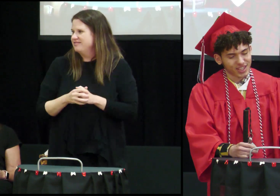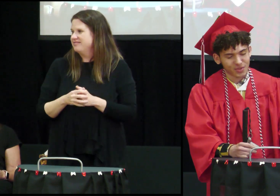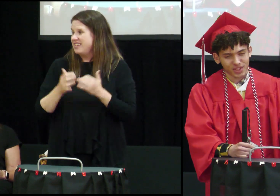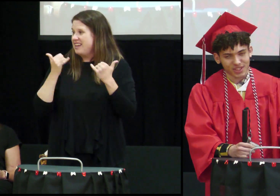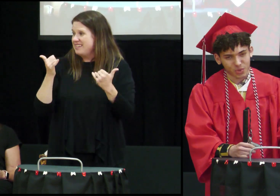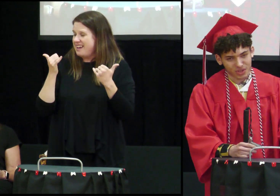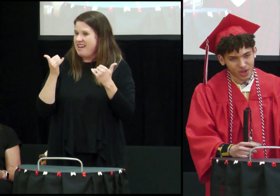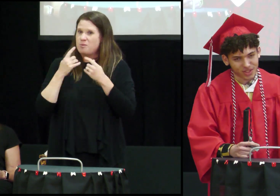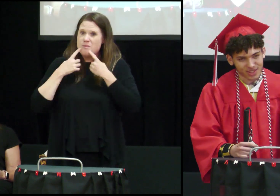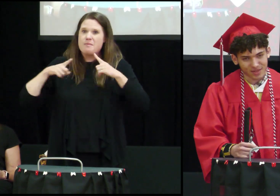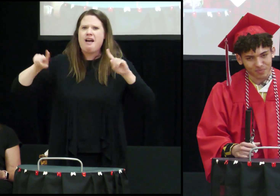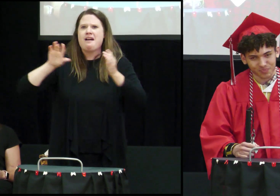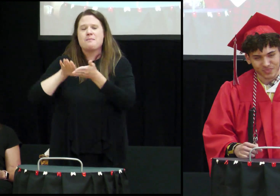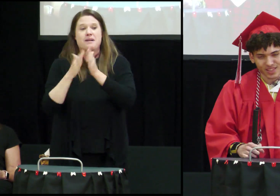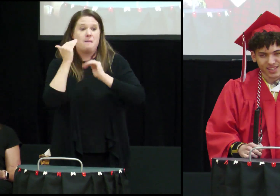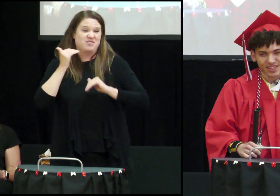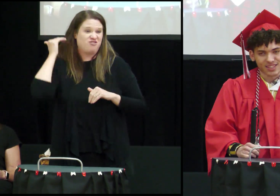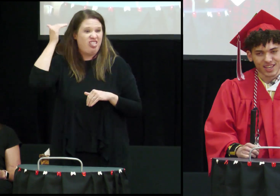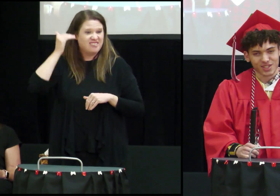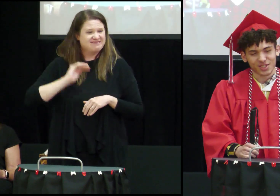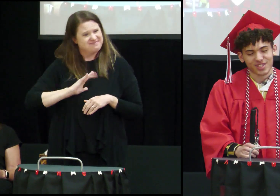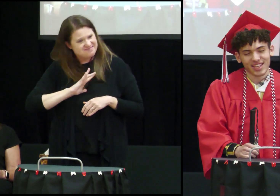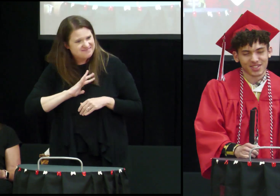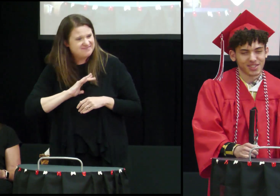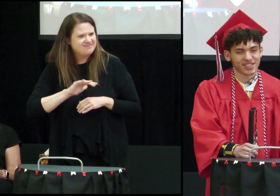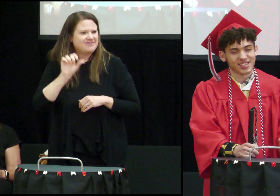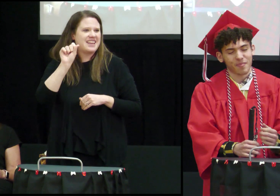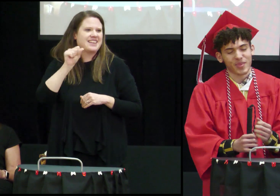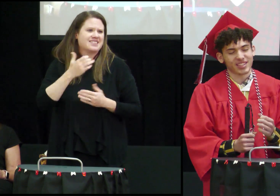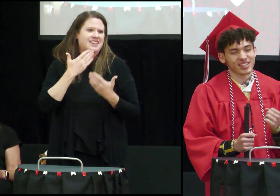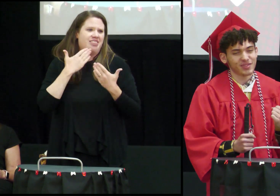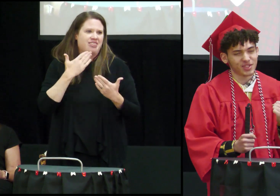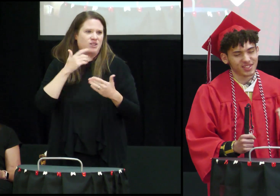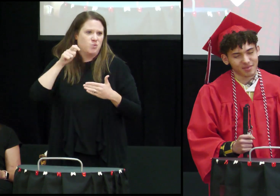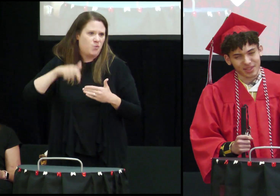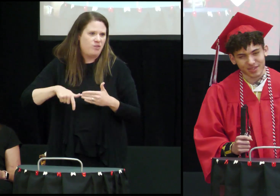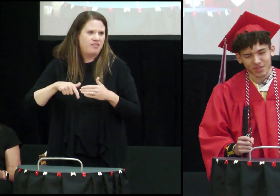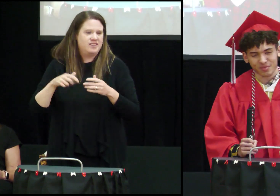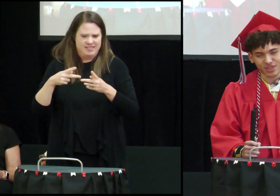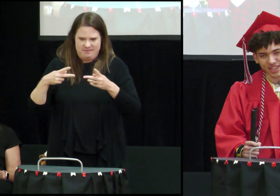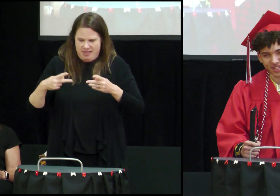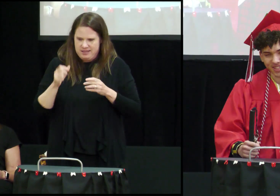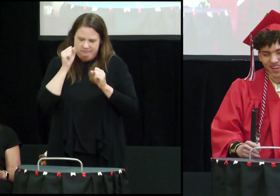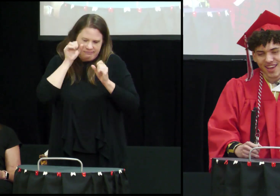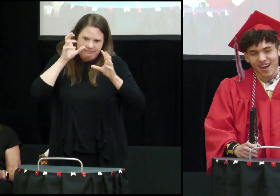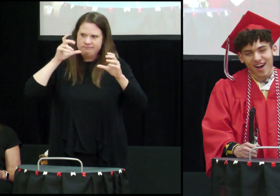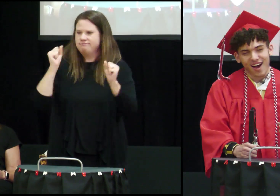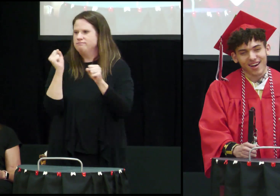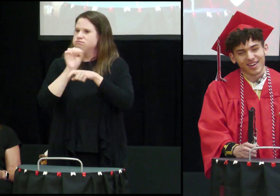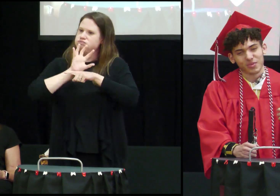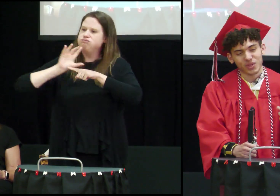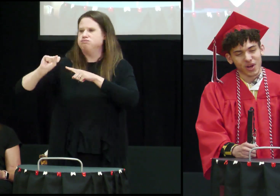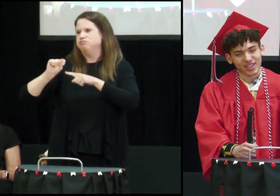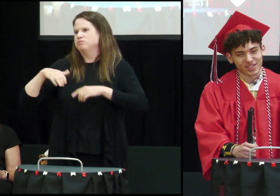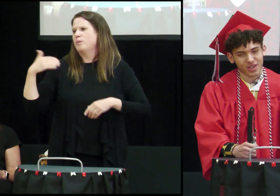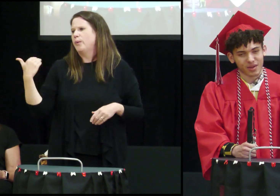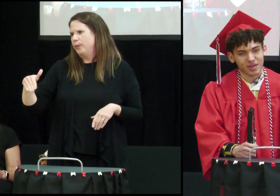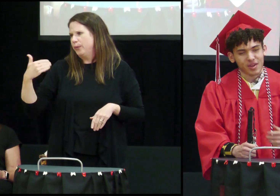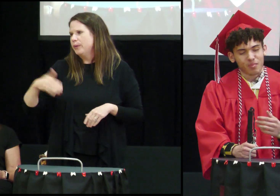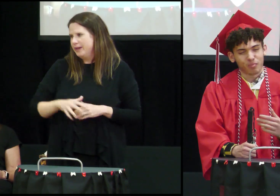successfully into adulthood. Yes, thanks to this magnificent place, we all get to bolt